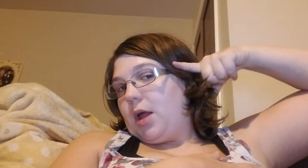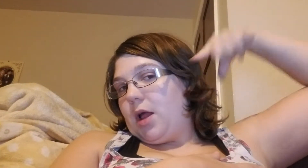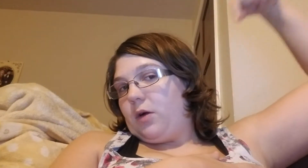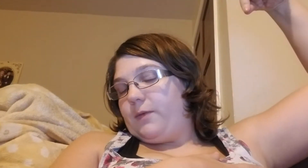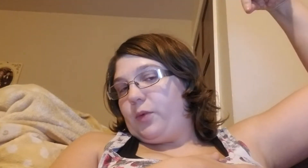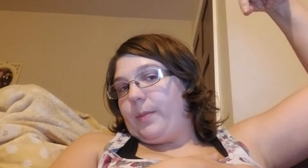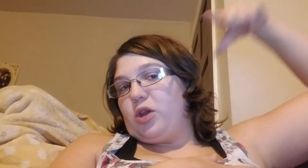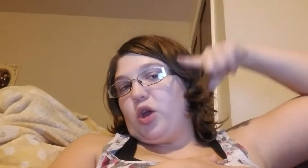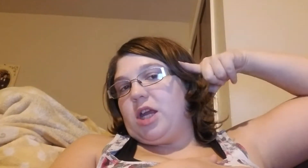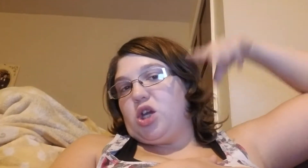Elf by your ears.